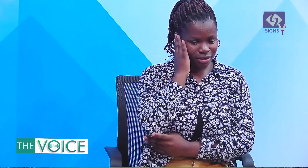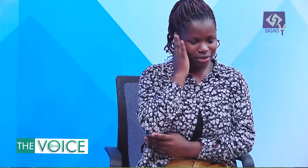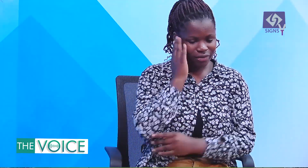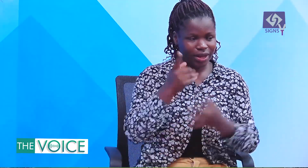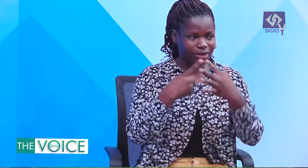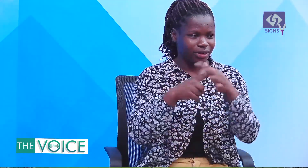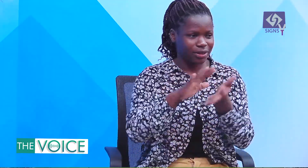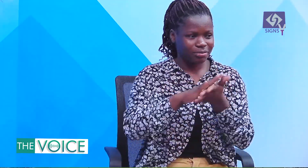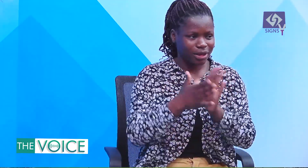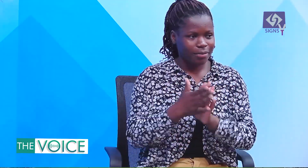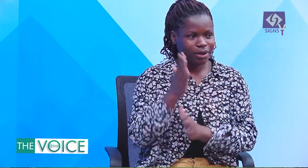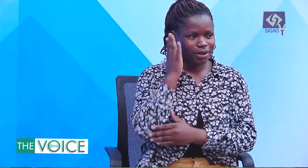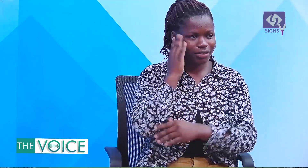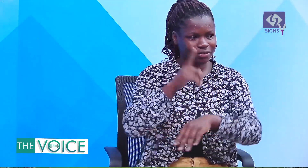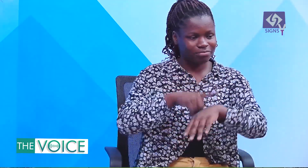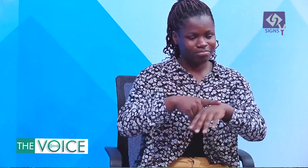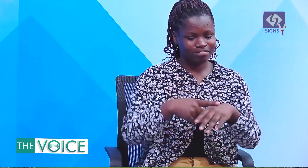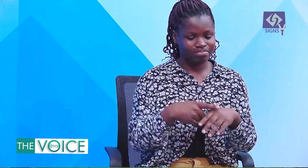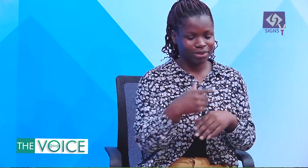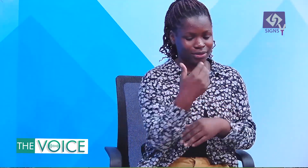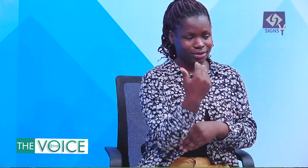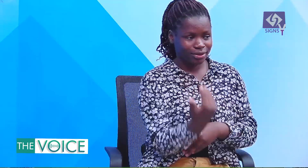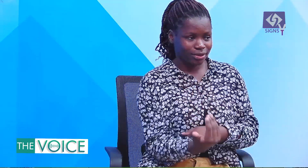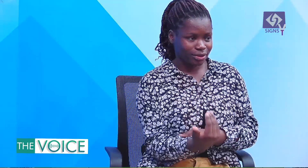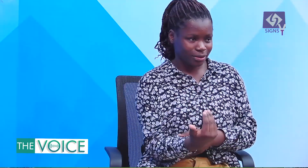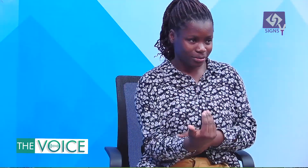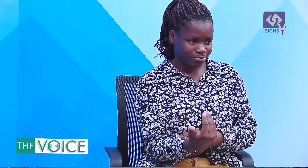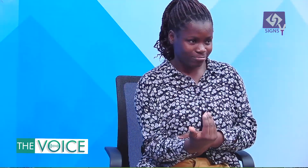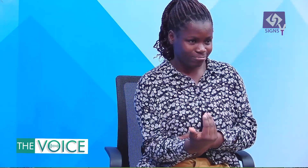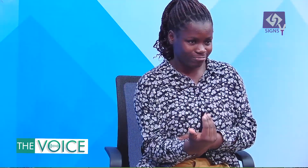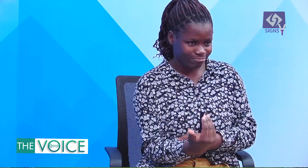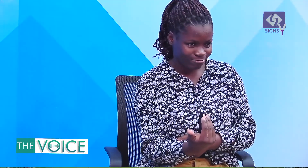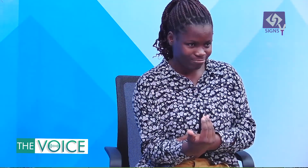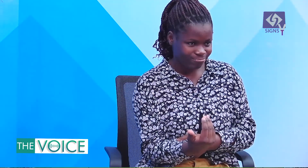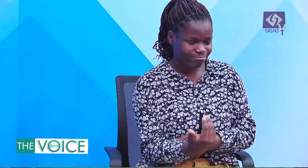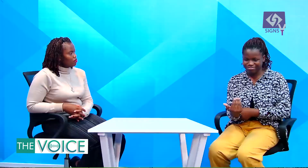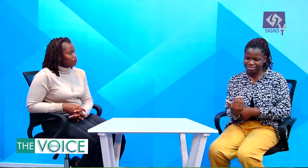it's because I am deaf. I became deaf at a very young age,